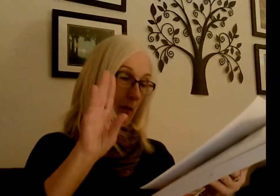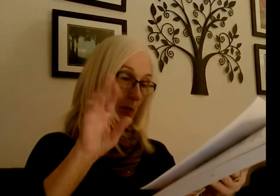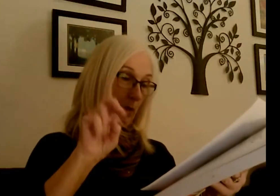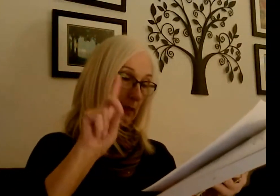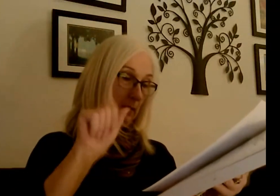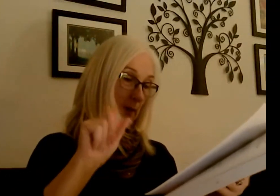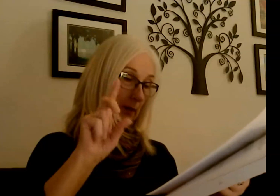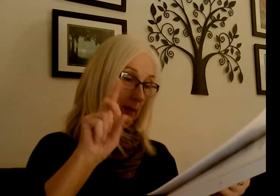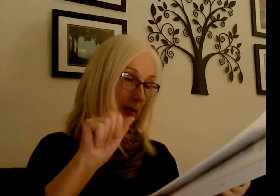It's written by